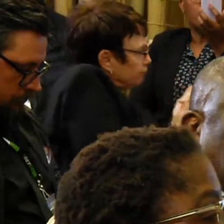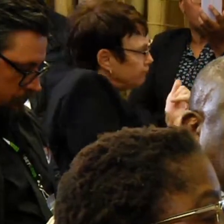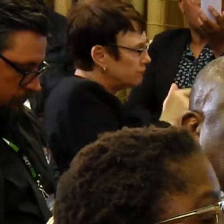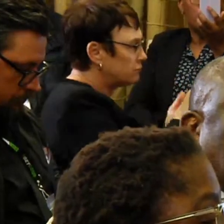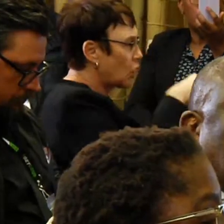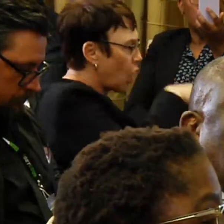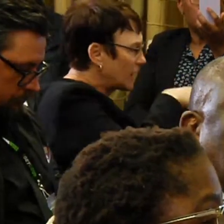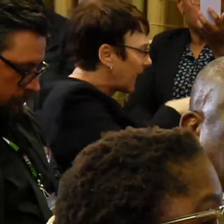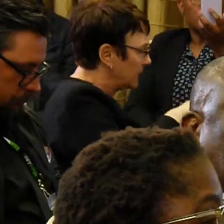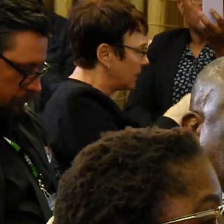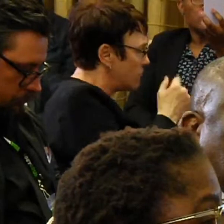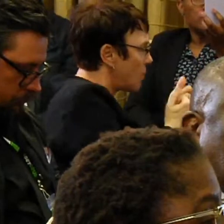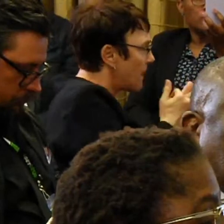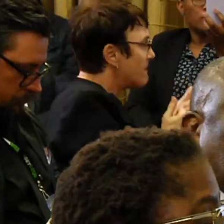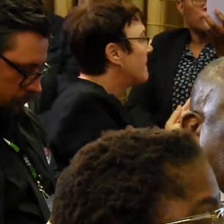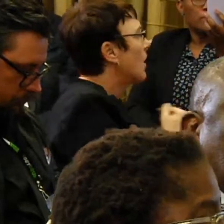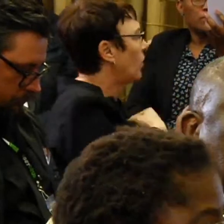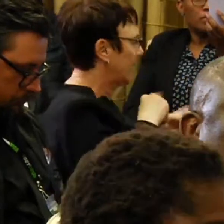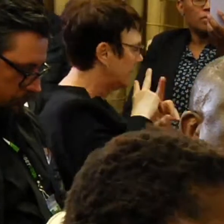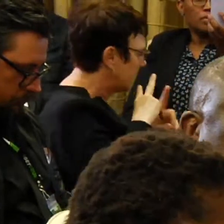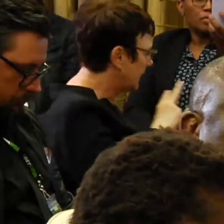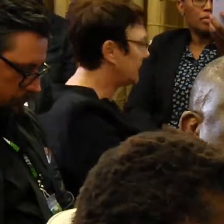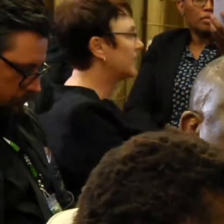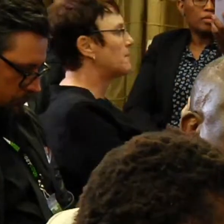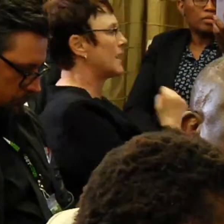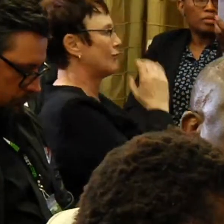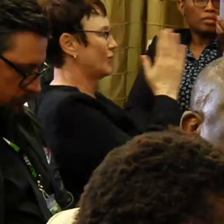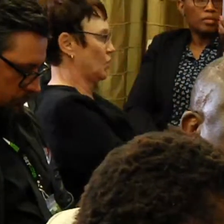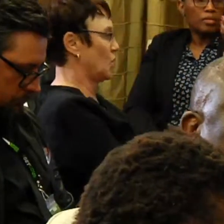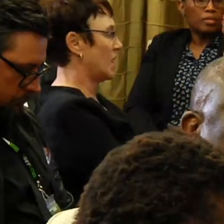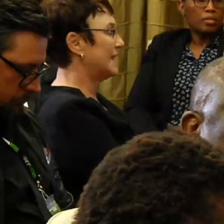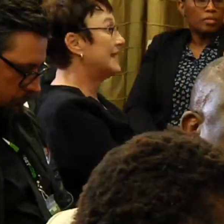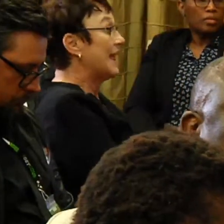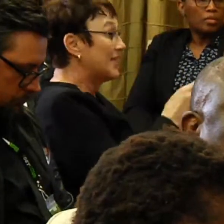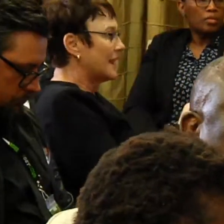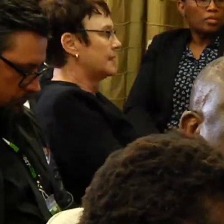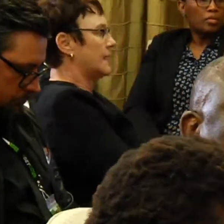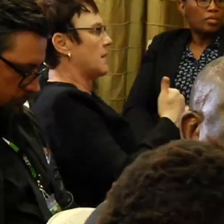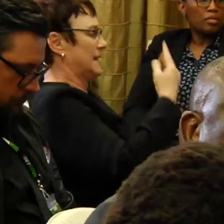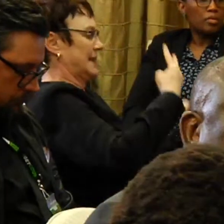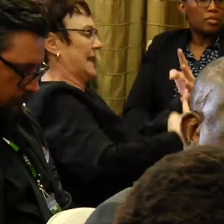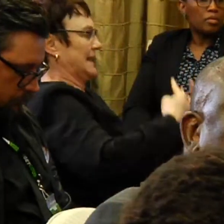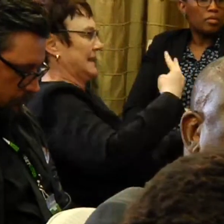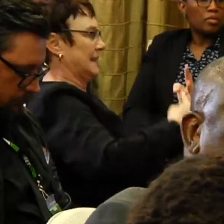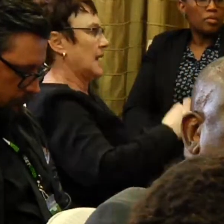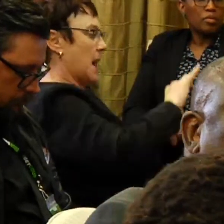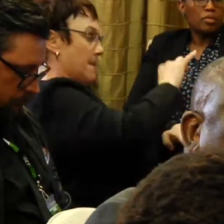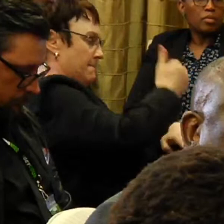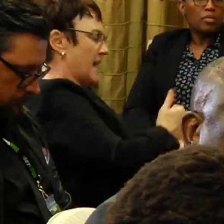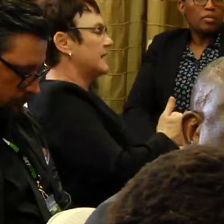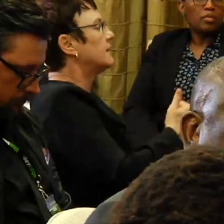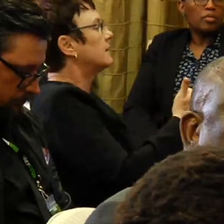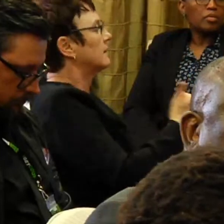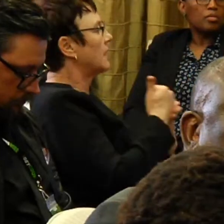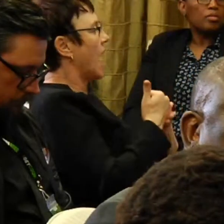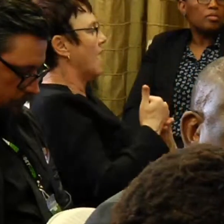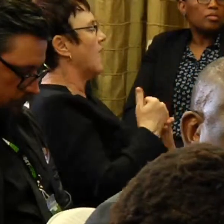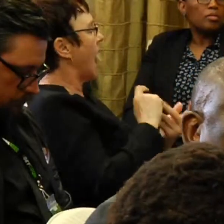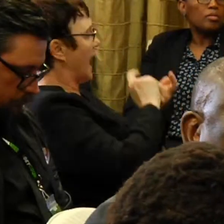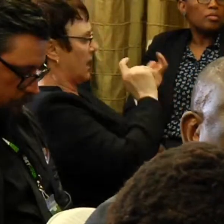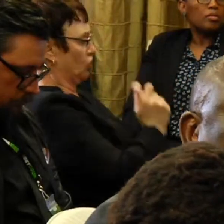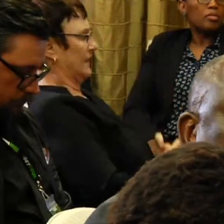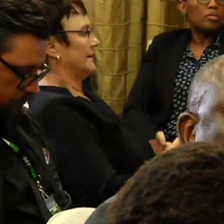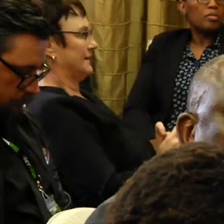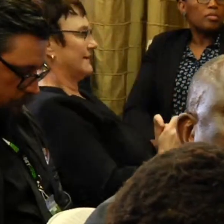to give us an informed basis, a statistically informed basis for adjusting the census count. Next